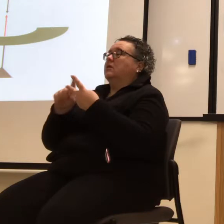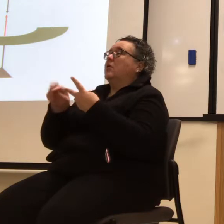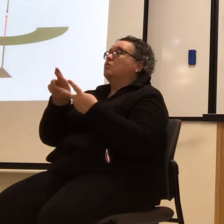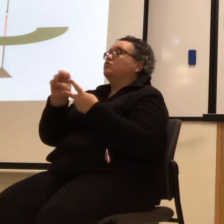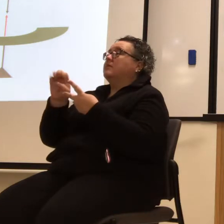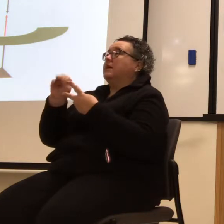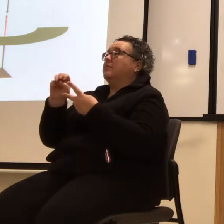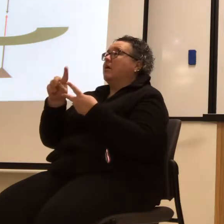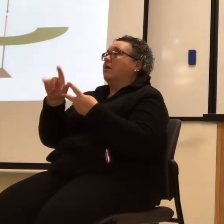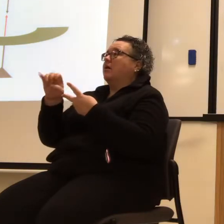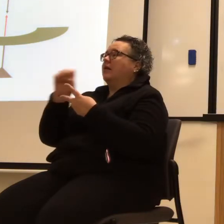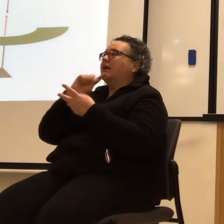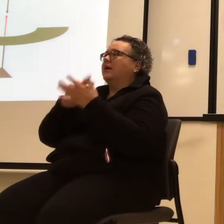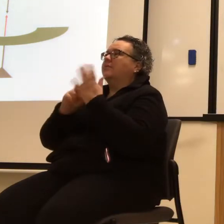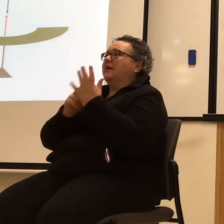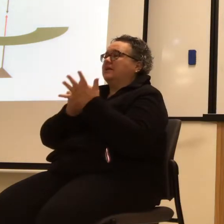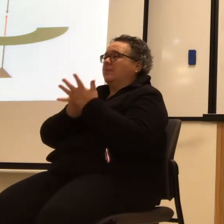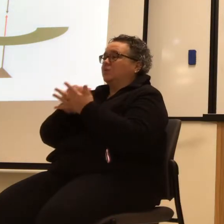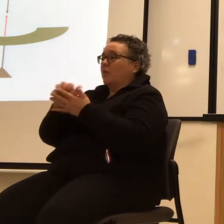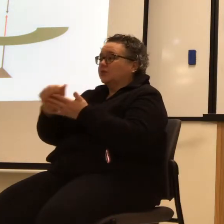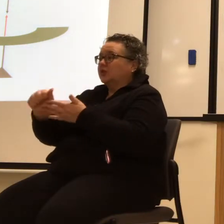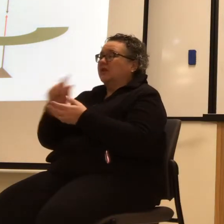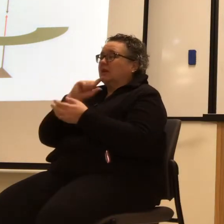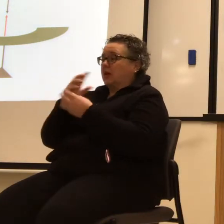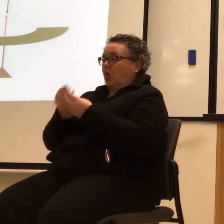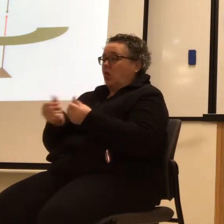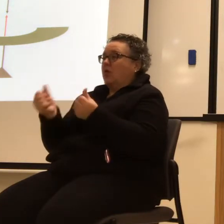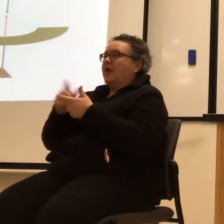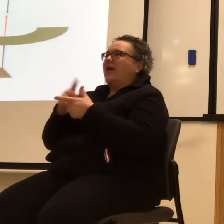with the bone deposition. Okay.